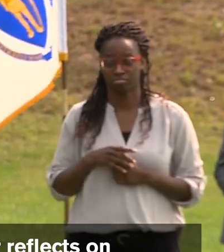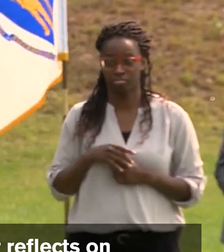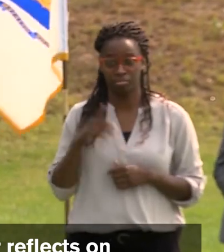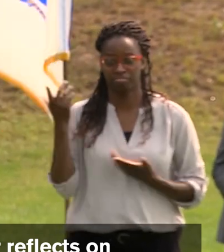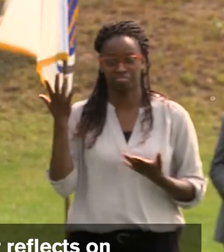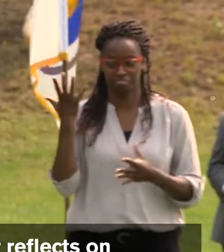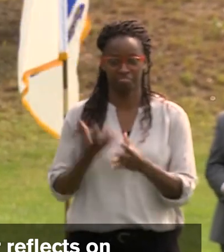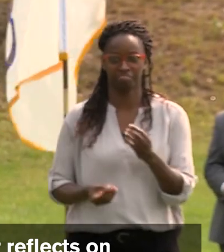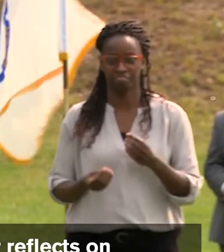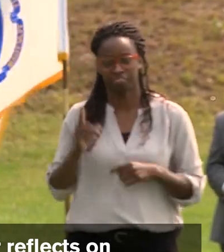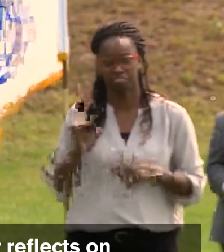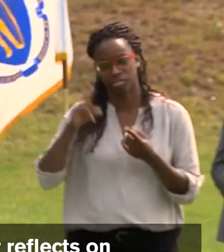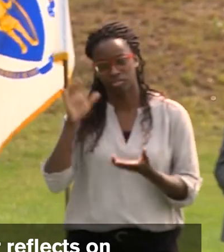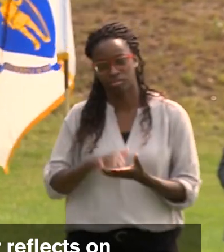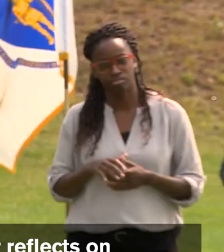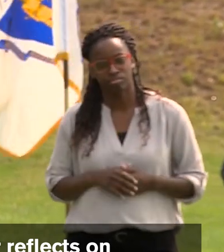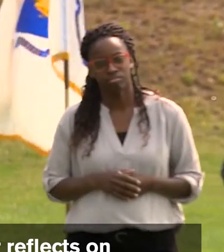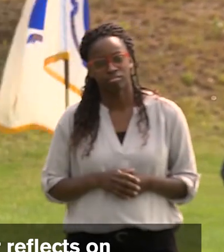was